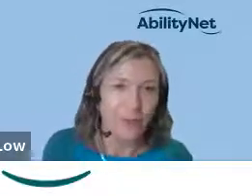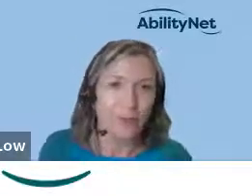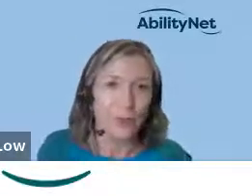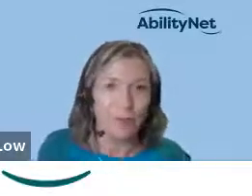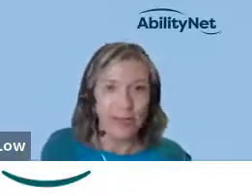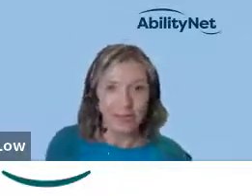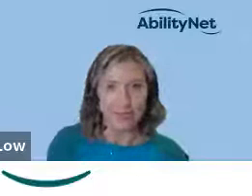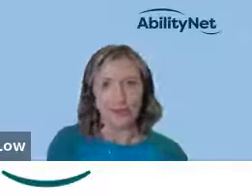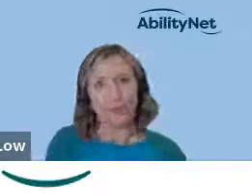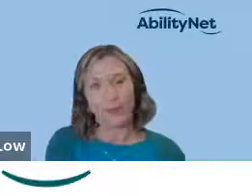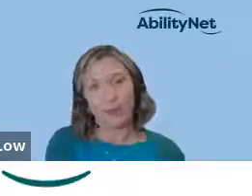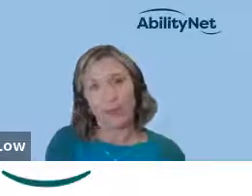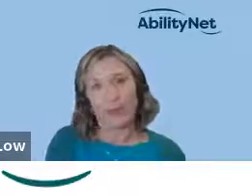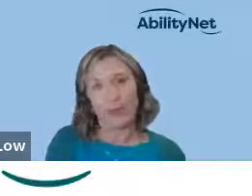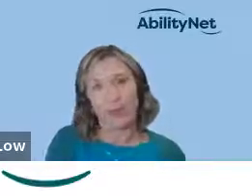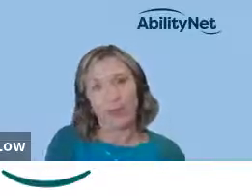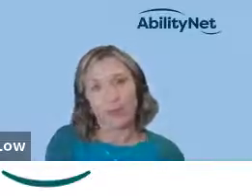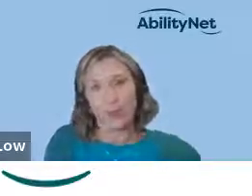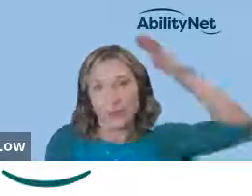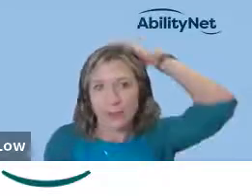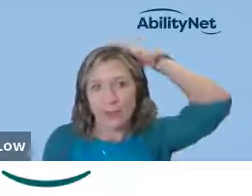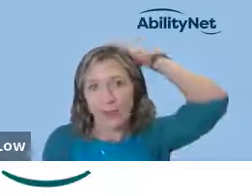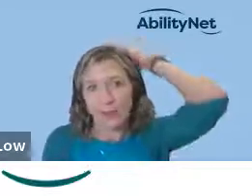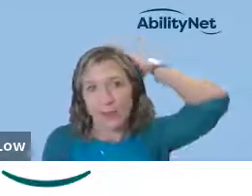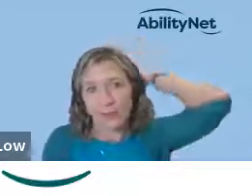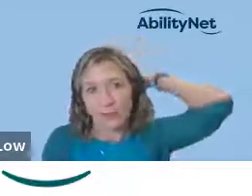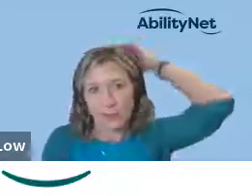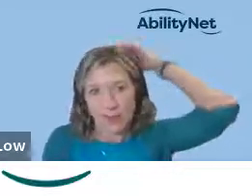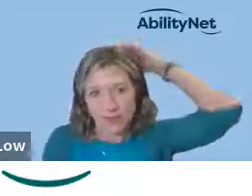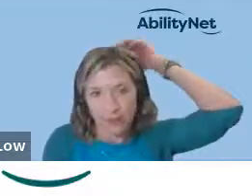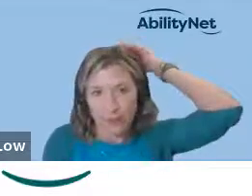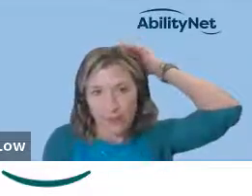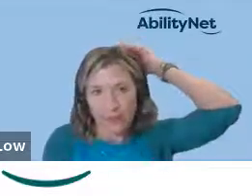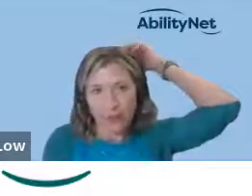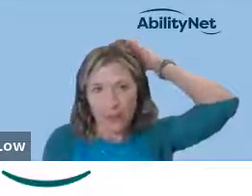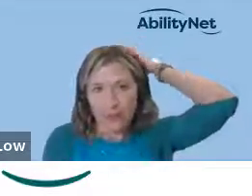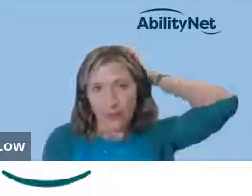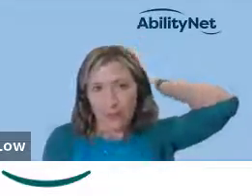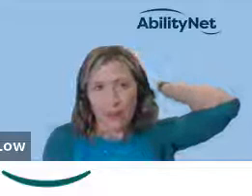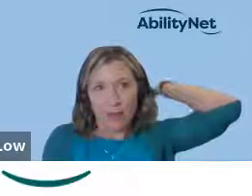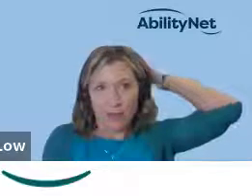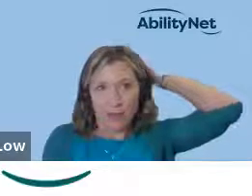a bit of direct and specific advice is definitely